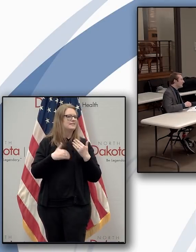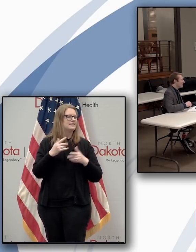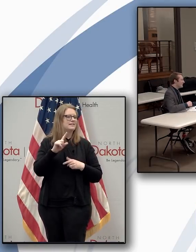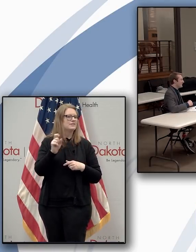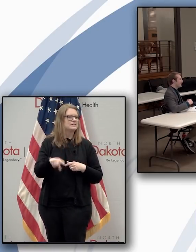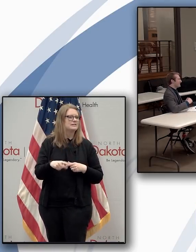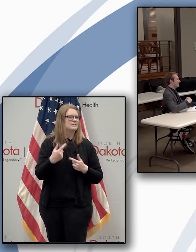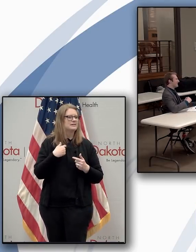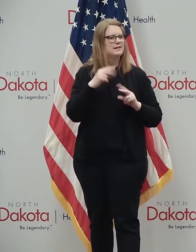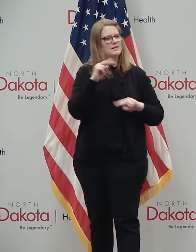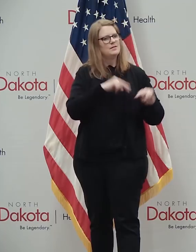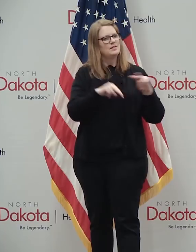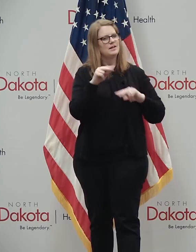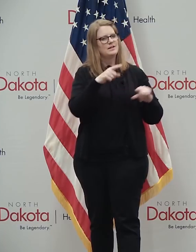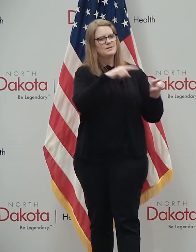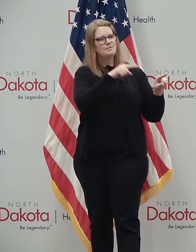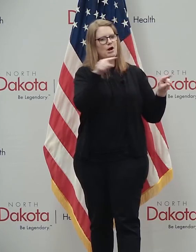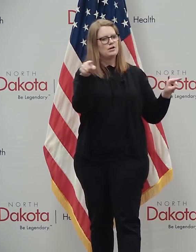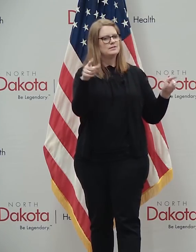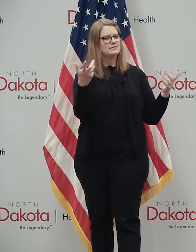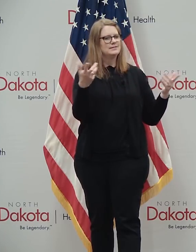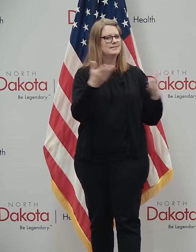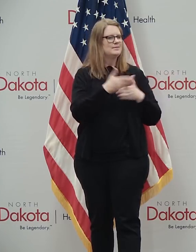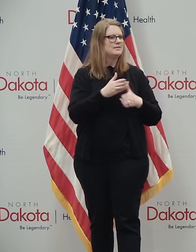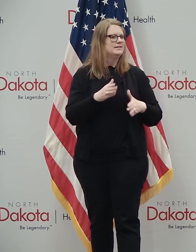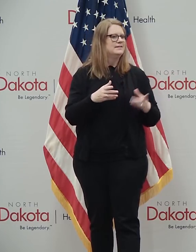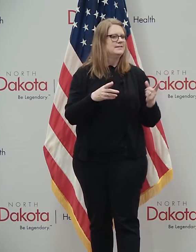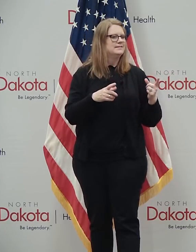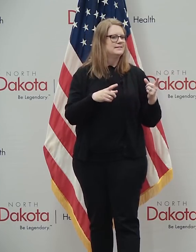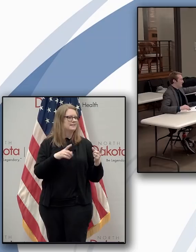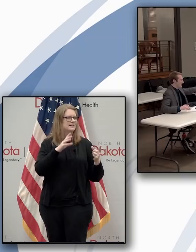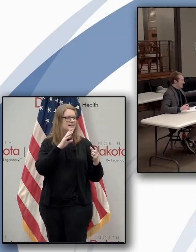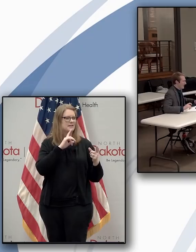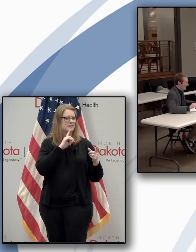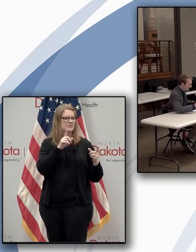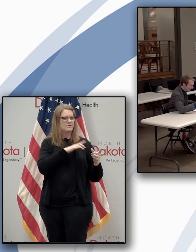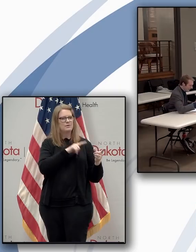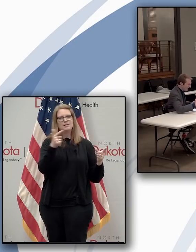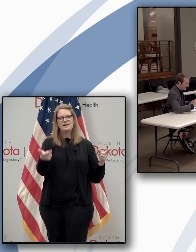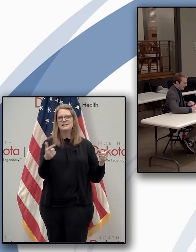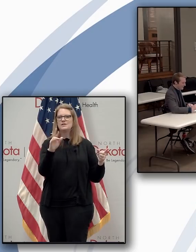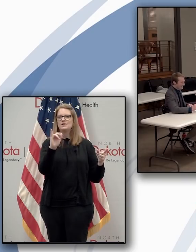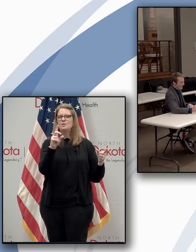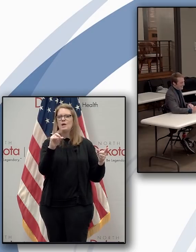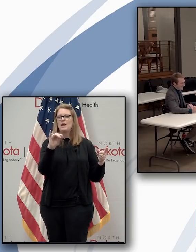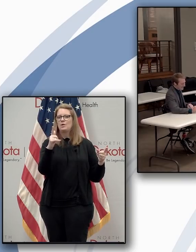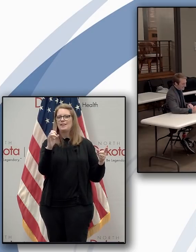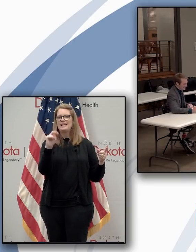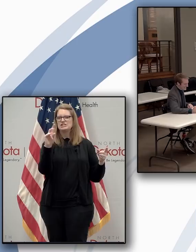question. I'm just looking at your partners over here. They're waiting. I know. We will get to the radio legend in a second.